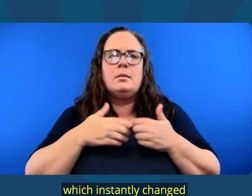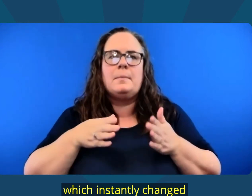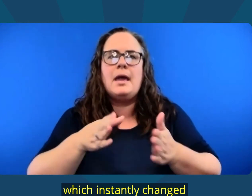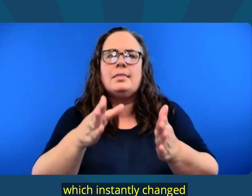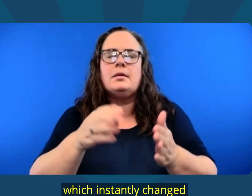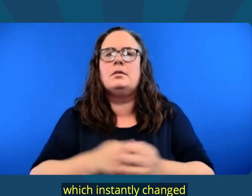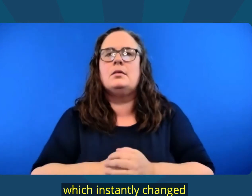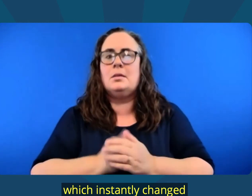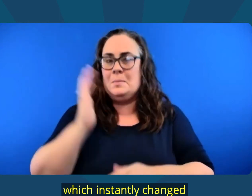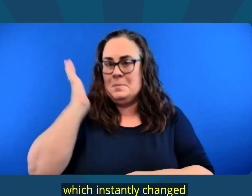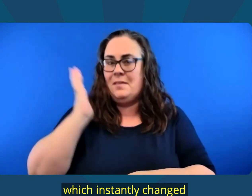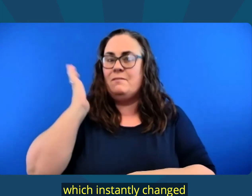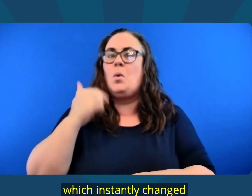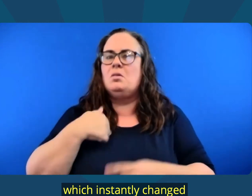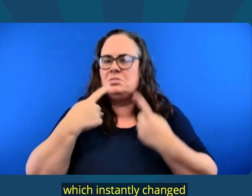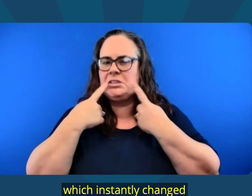life's trajectory.